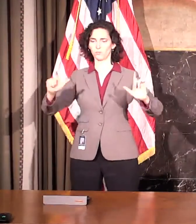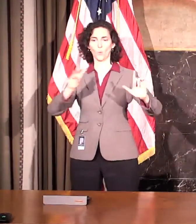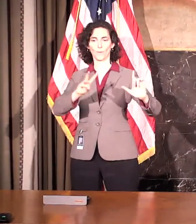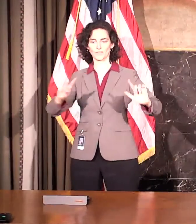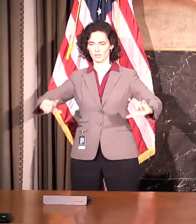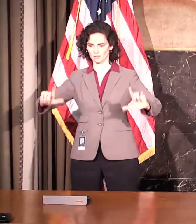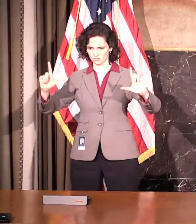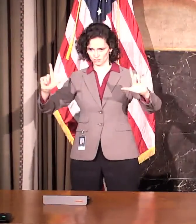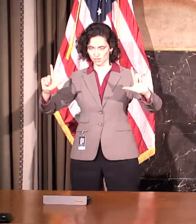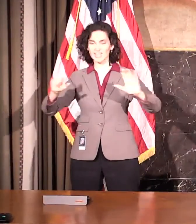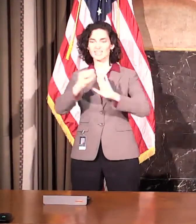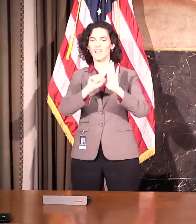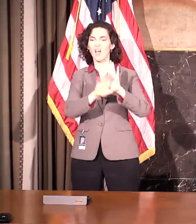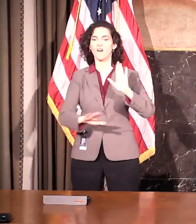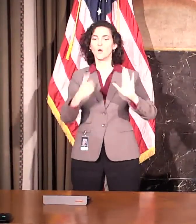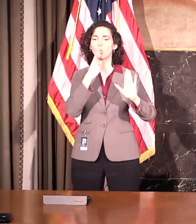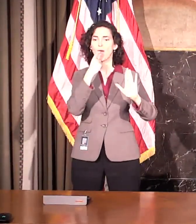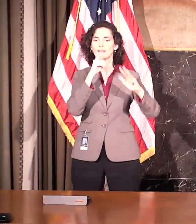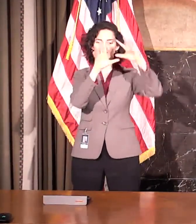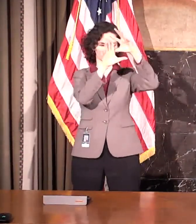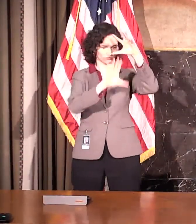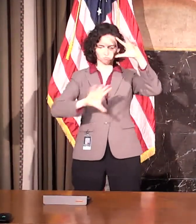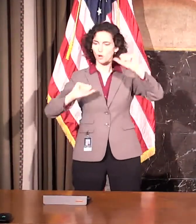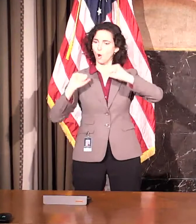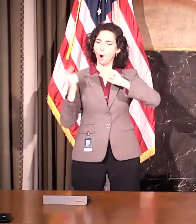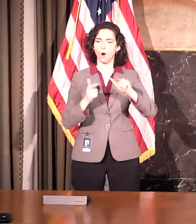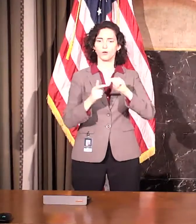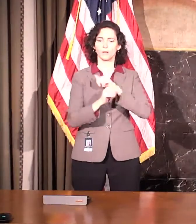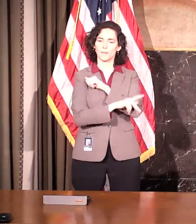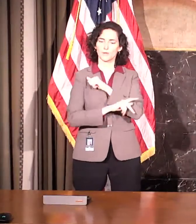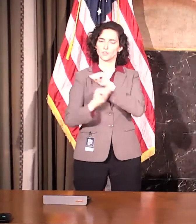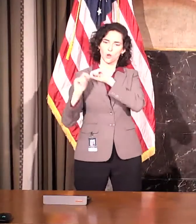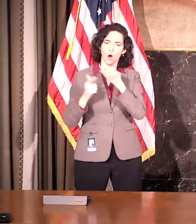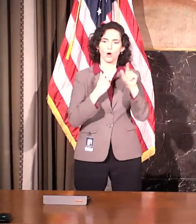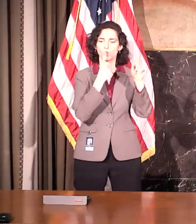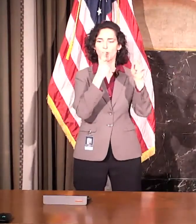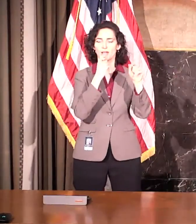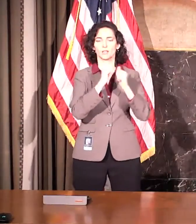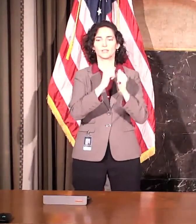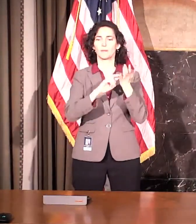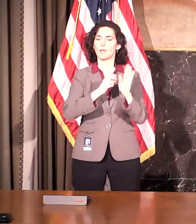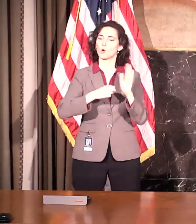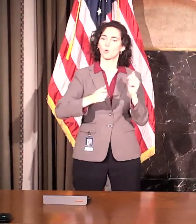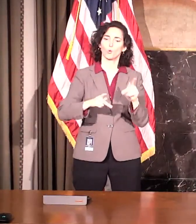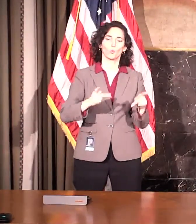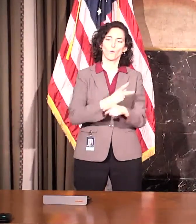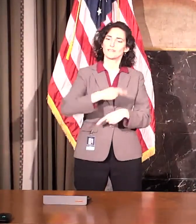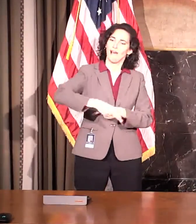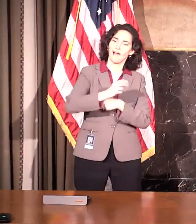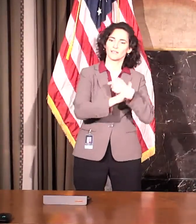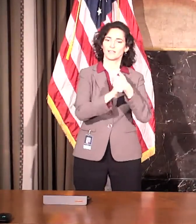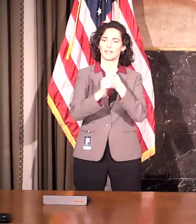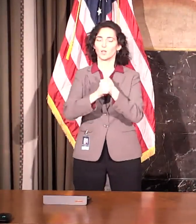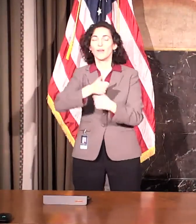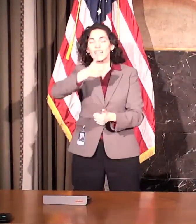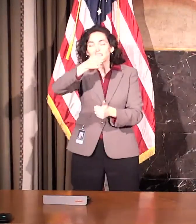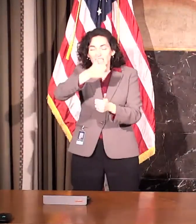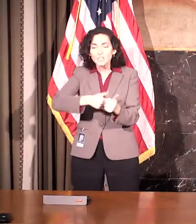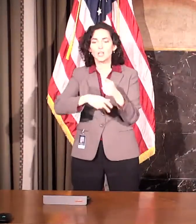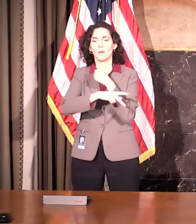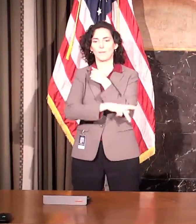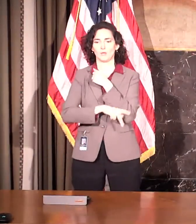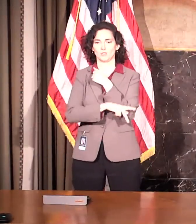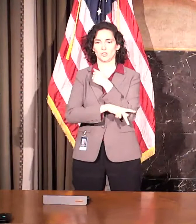entire state is red. Every single parish is in the highest category. Every single parish.